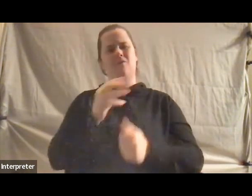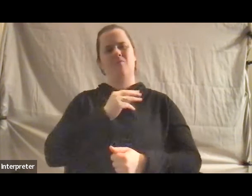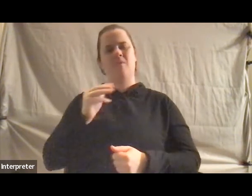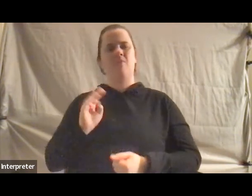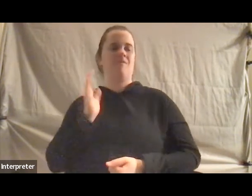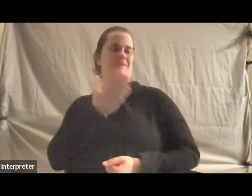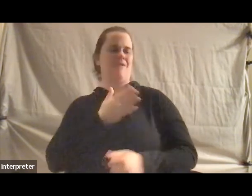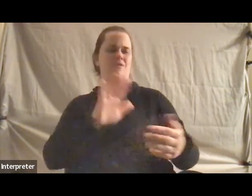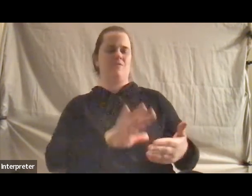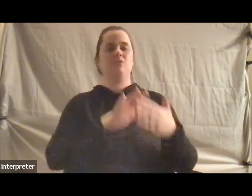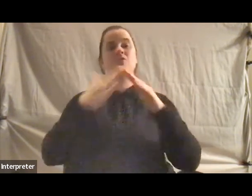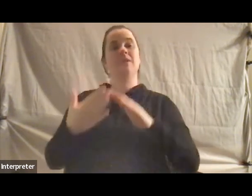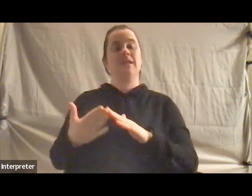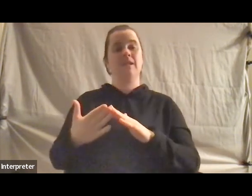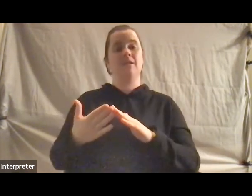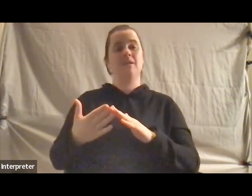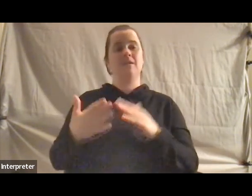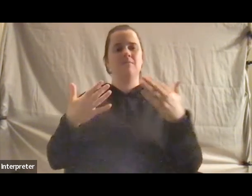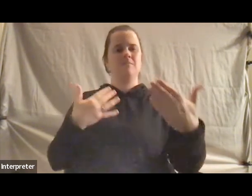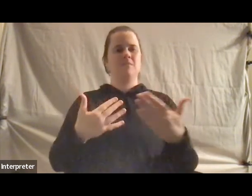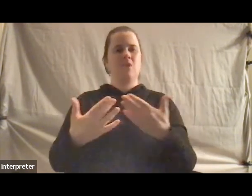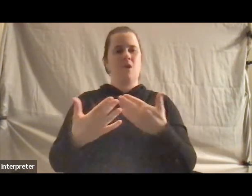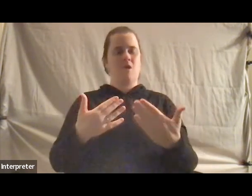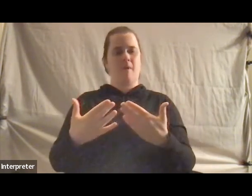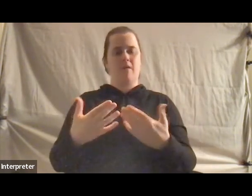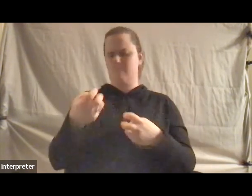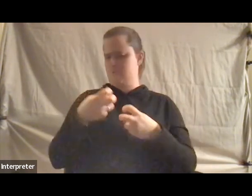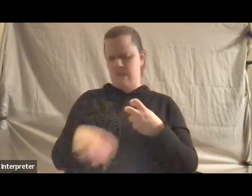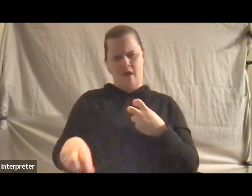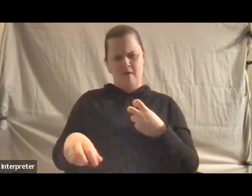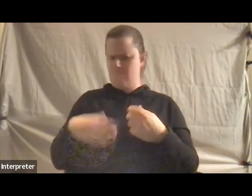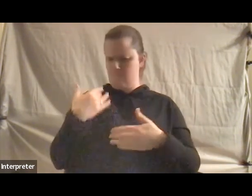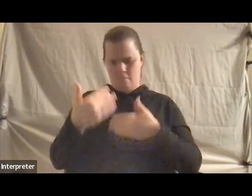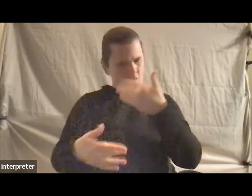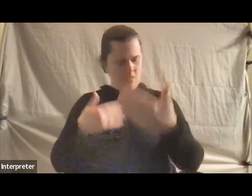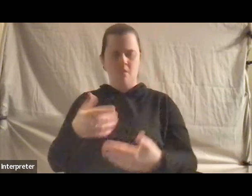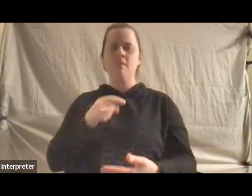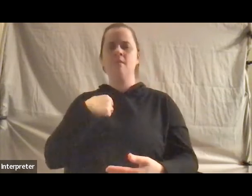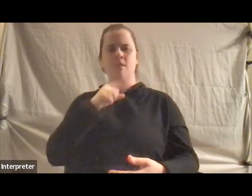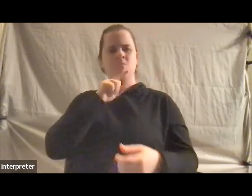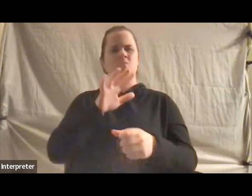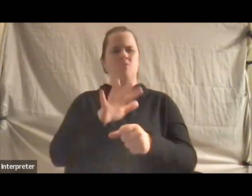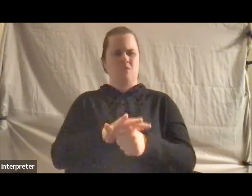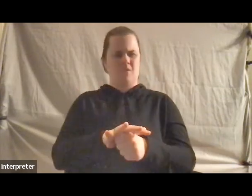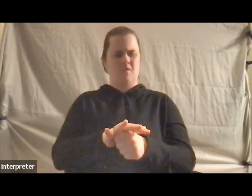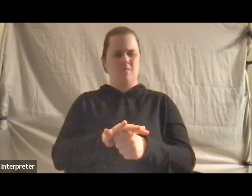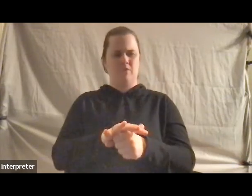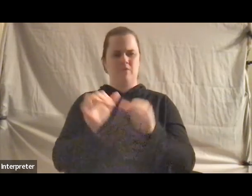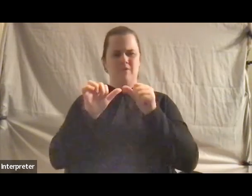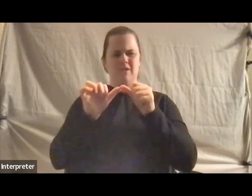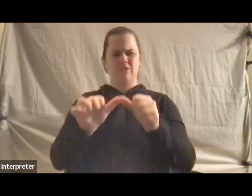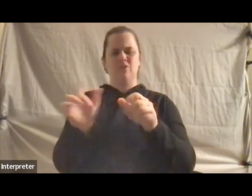community. And no matter how difficult it gets, I promise to continue showing up